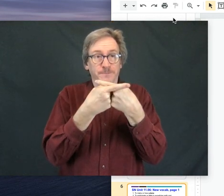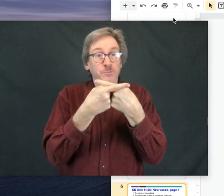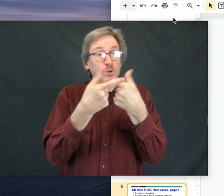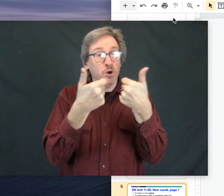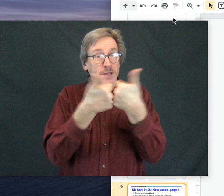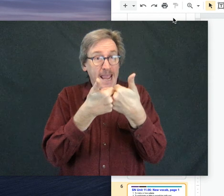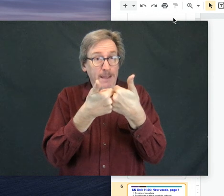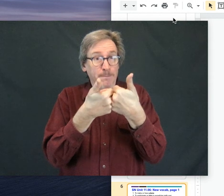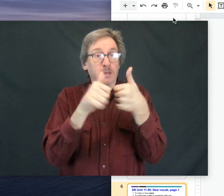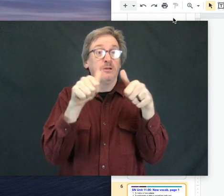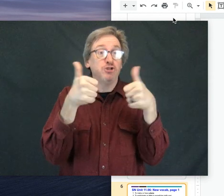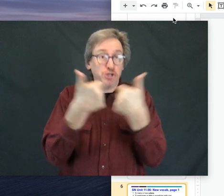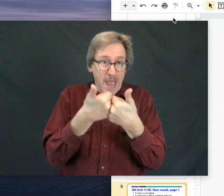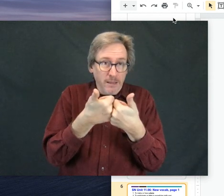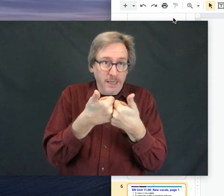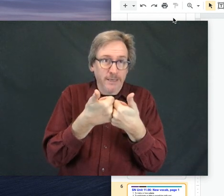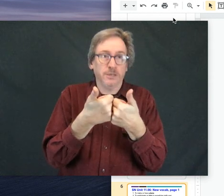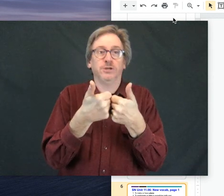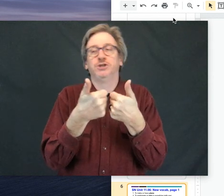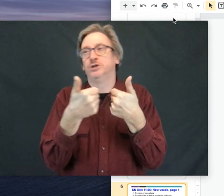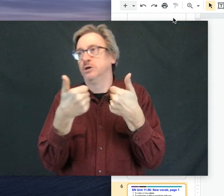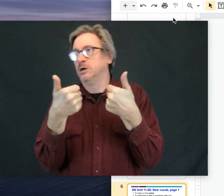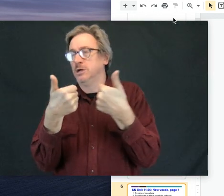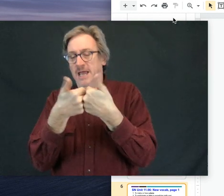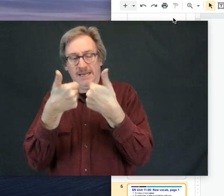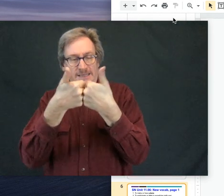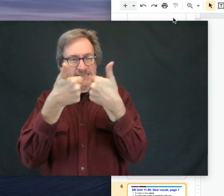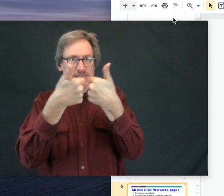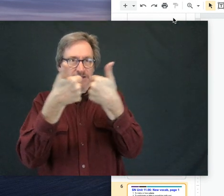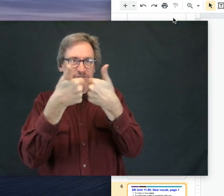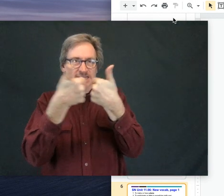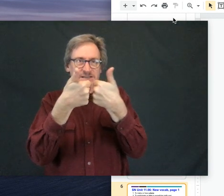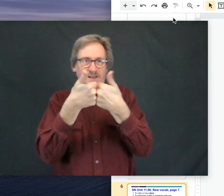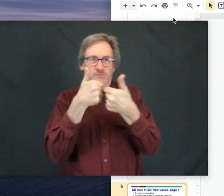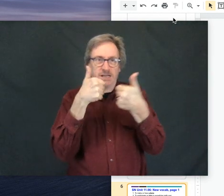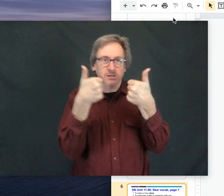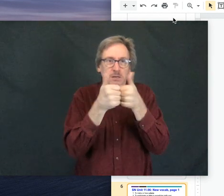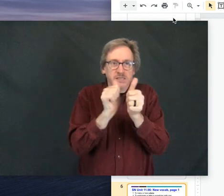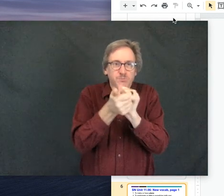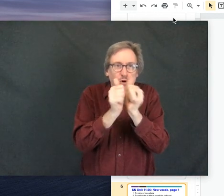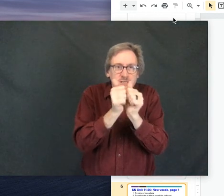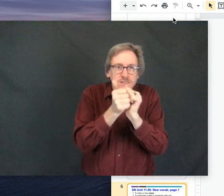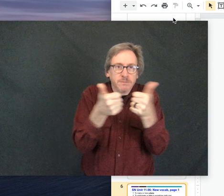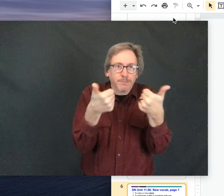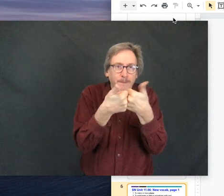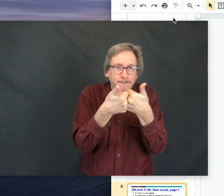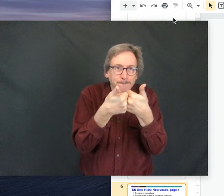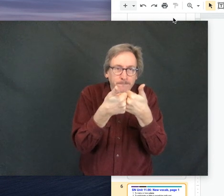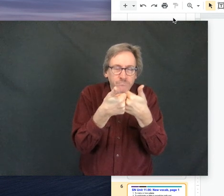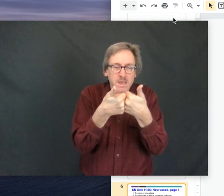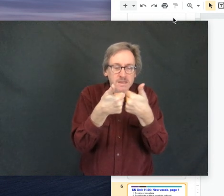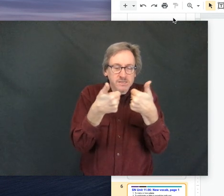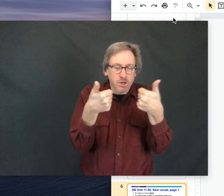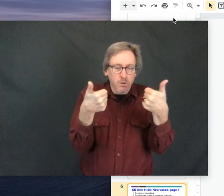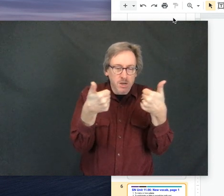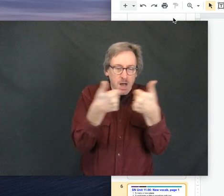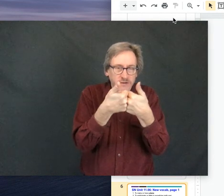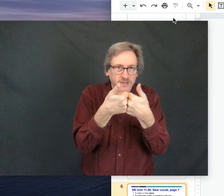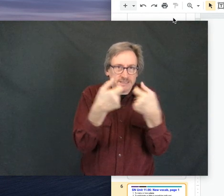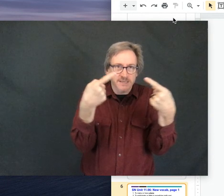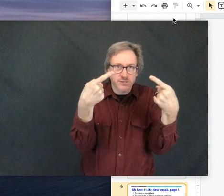Conflict. We know game, challenge. This is like face to face, right? Sports.